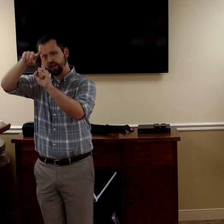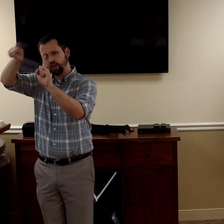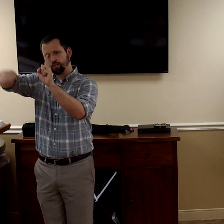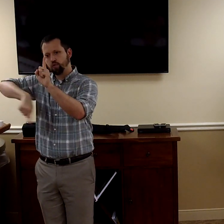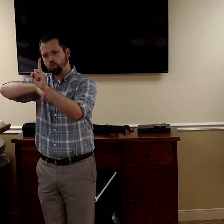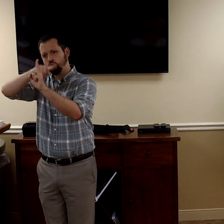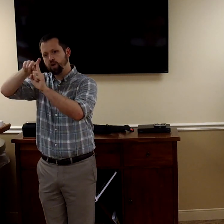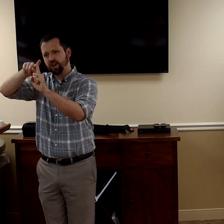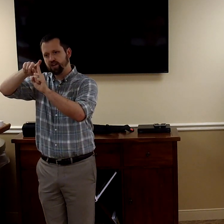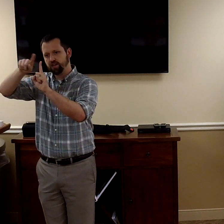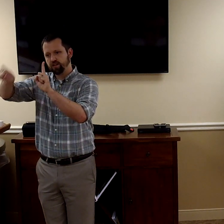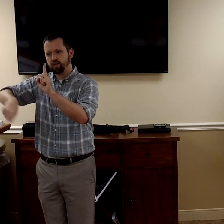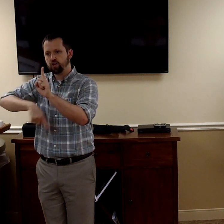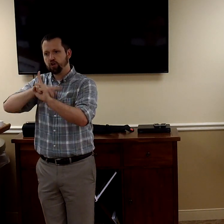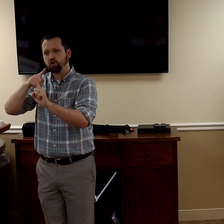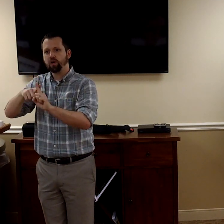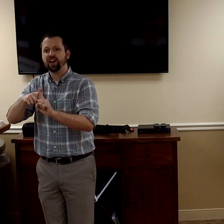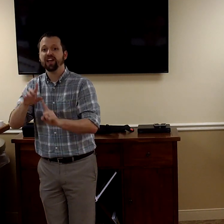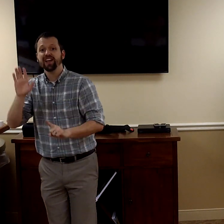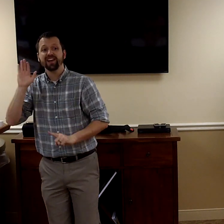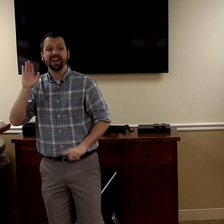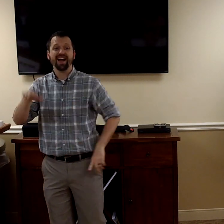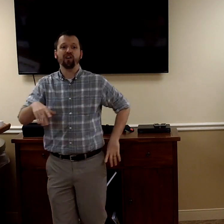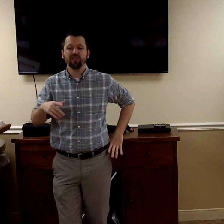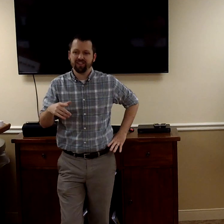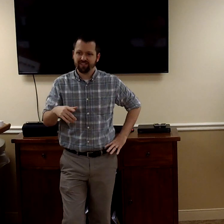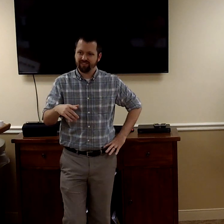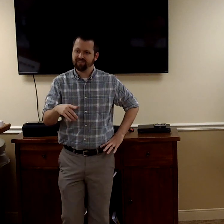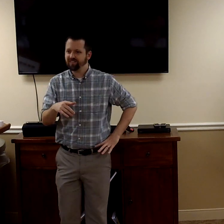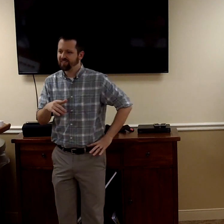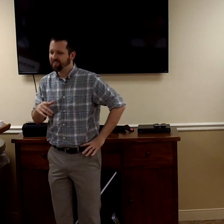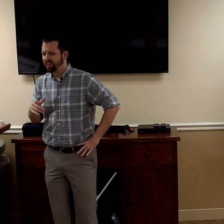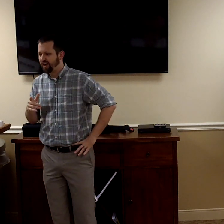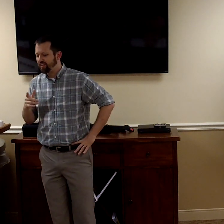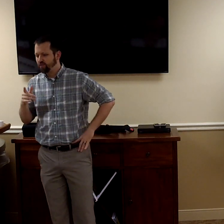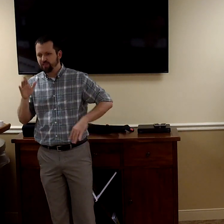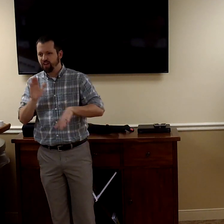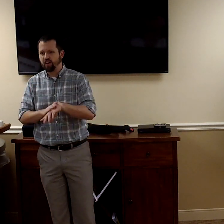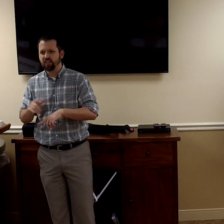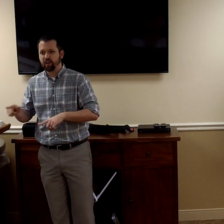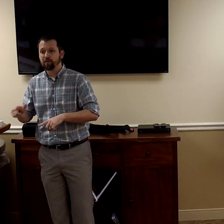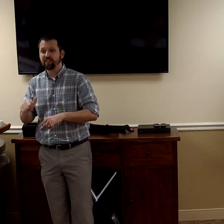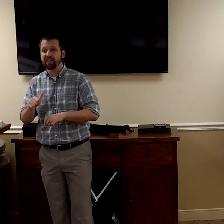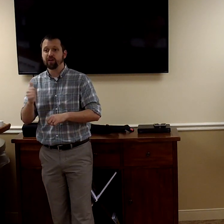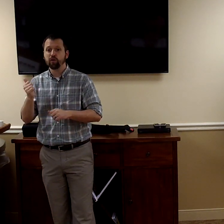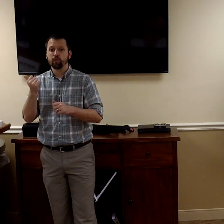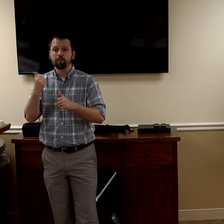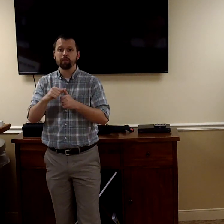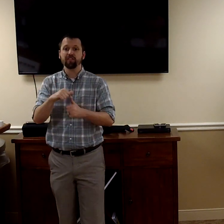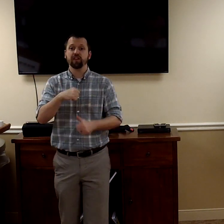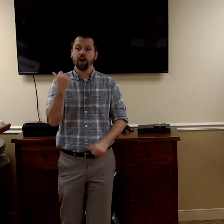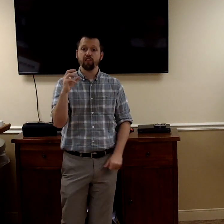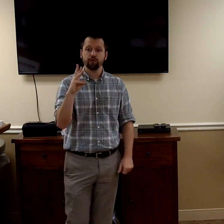up. When. Now, and this one's not on there, but does anyone remember the other